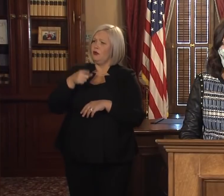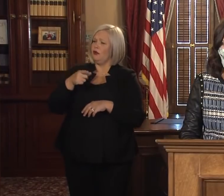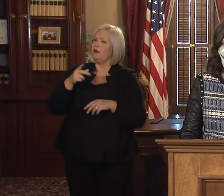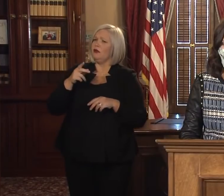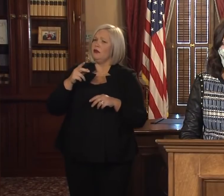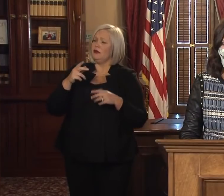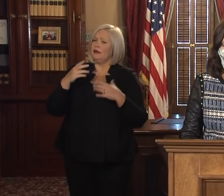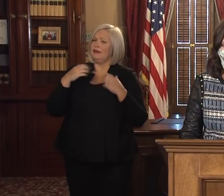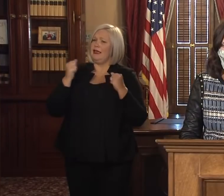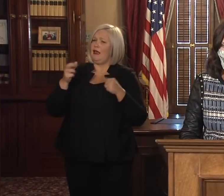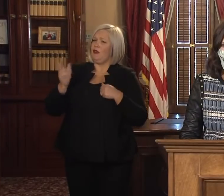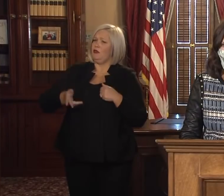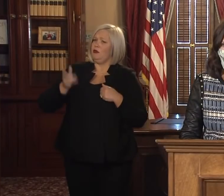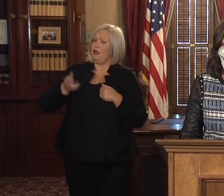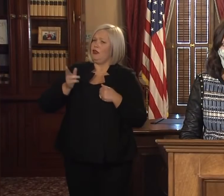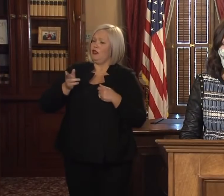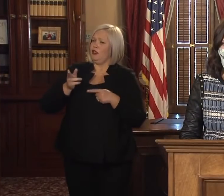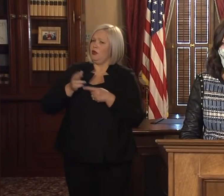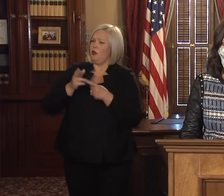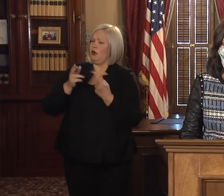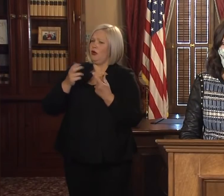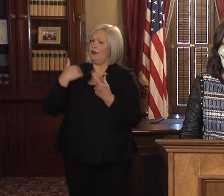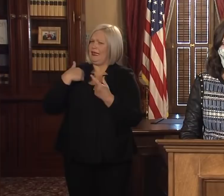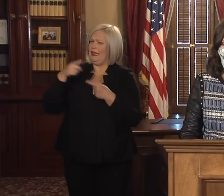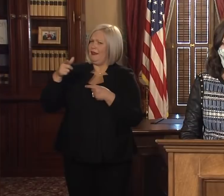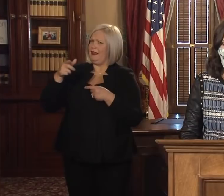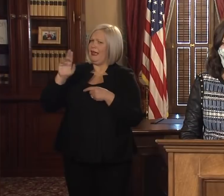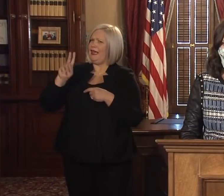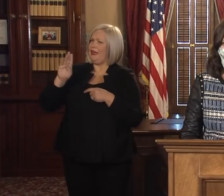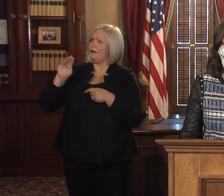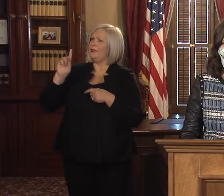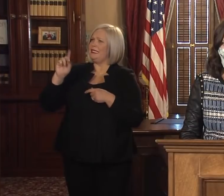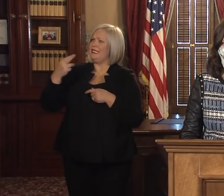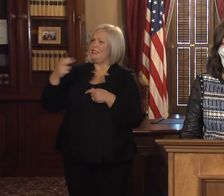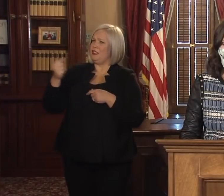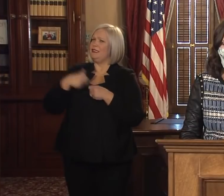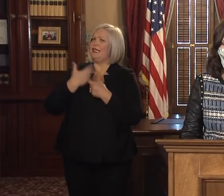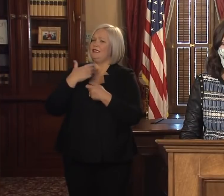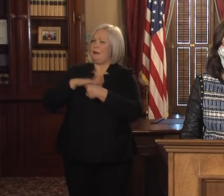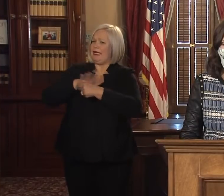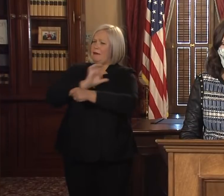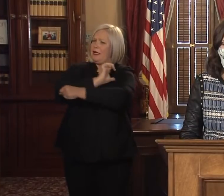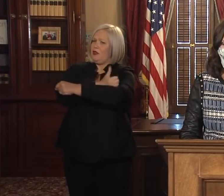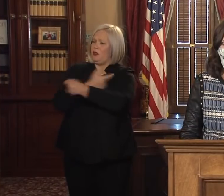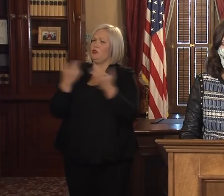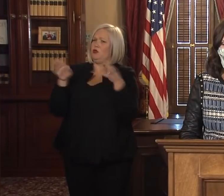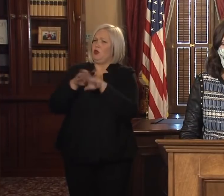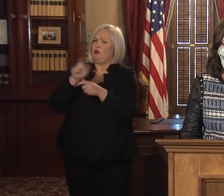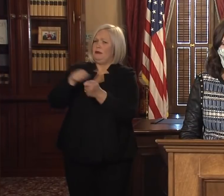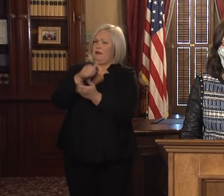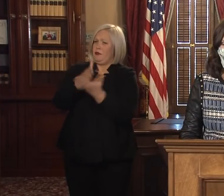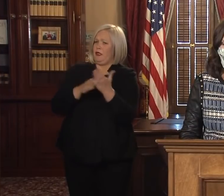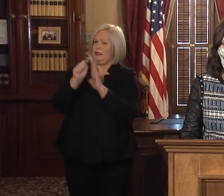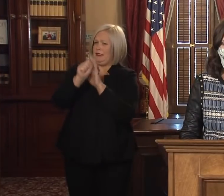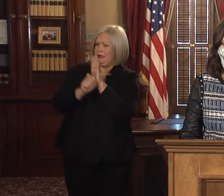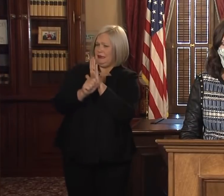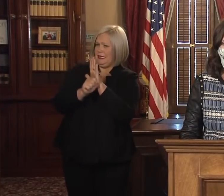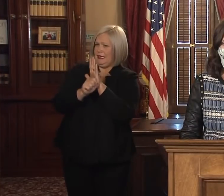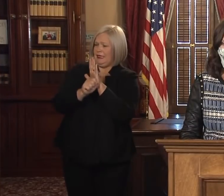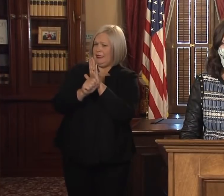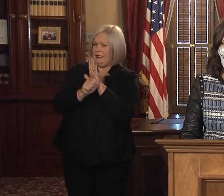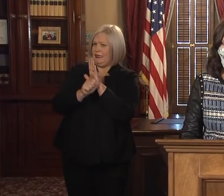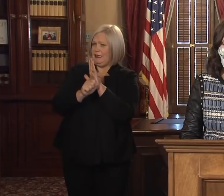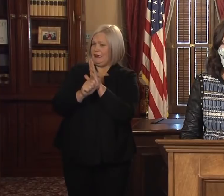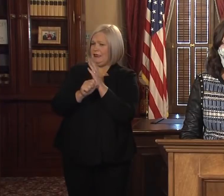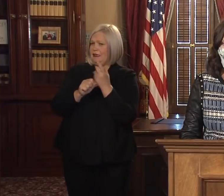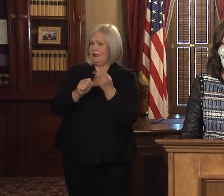under the pandemic or the epidemic authority to close down parts of the state. Based on your modeling meeting